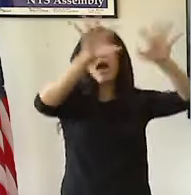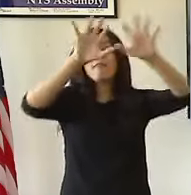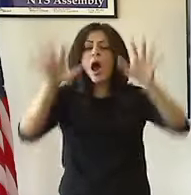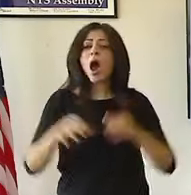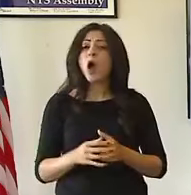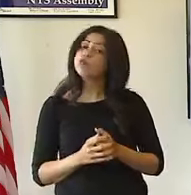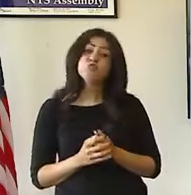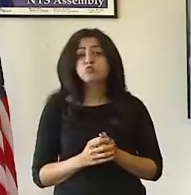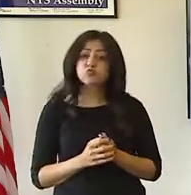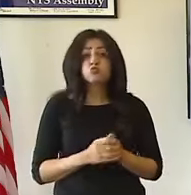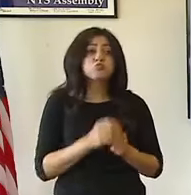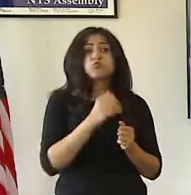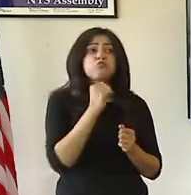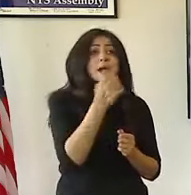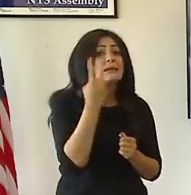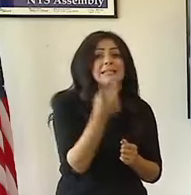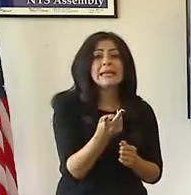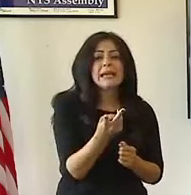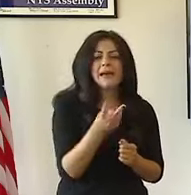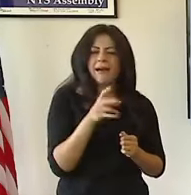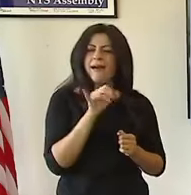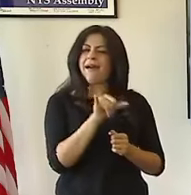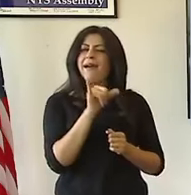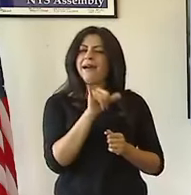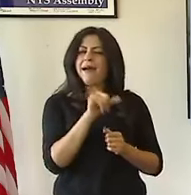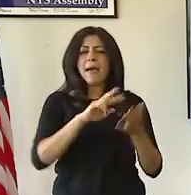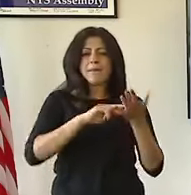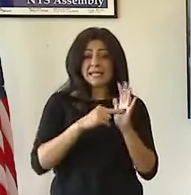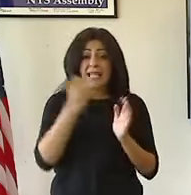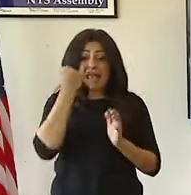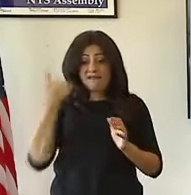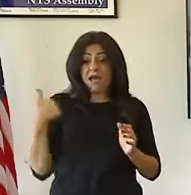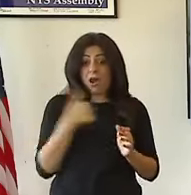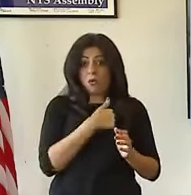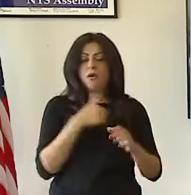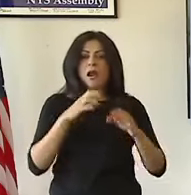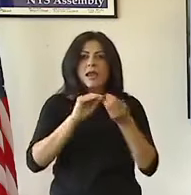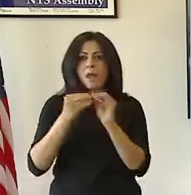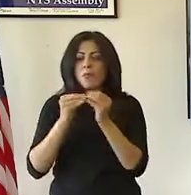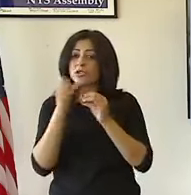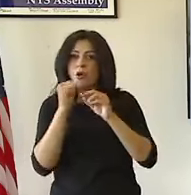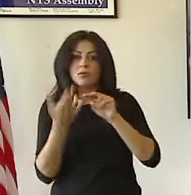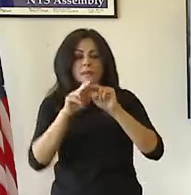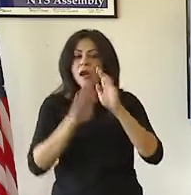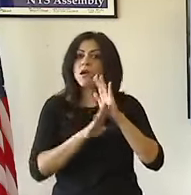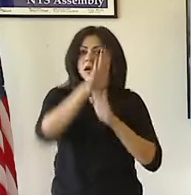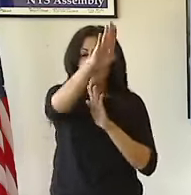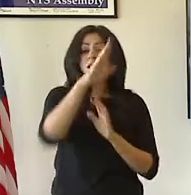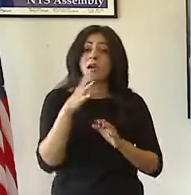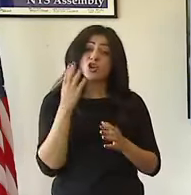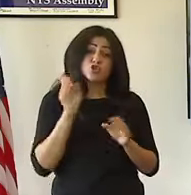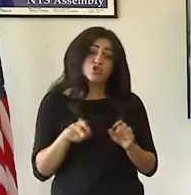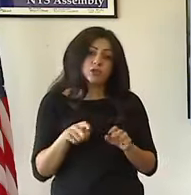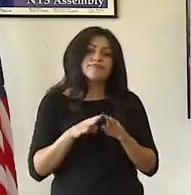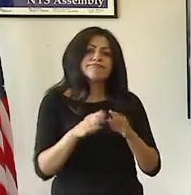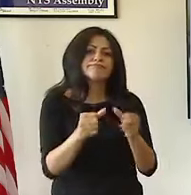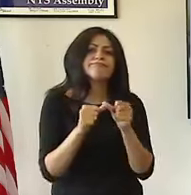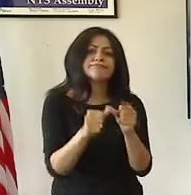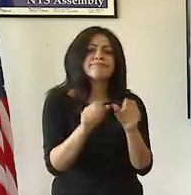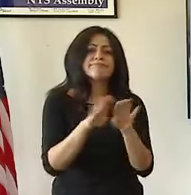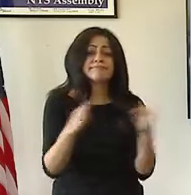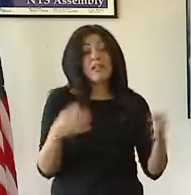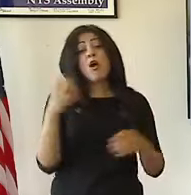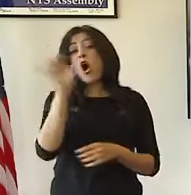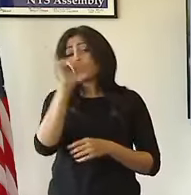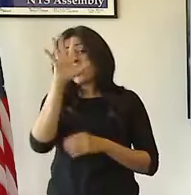transmission. So if those numbers don't spike at all, we should be able to reopen. I'll also say this out loud. If the numbers spike because